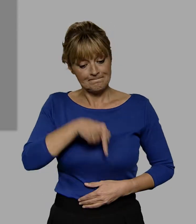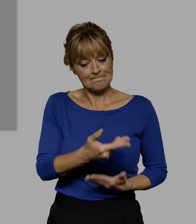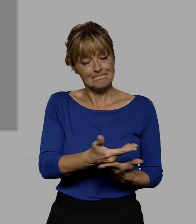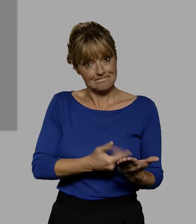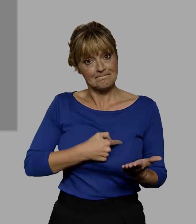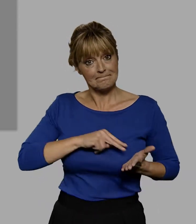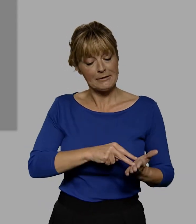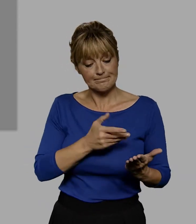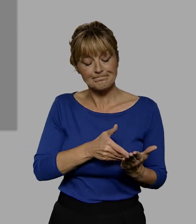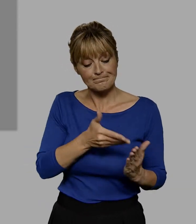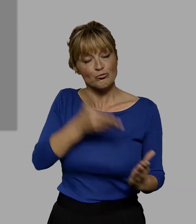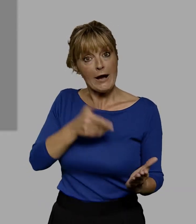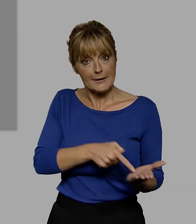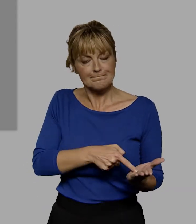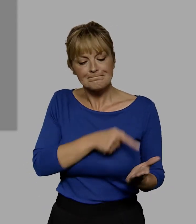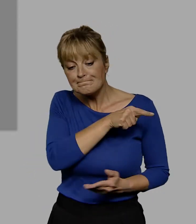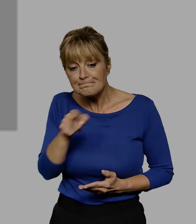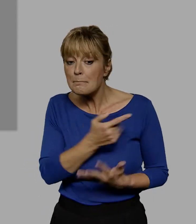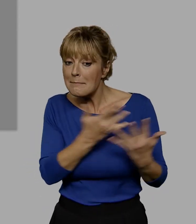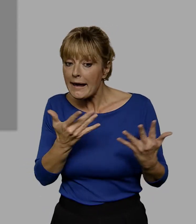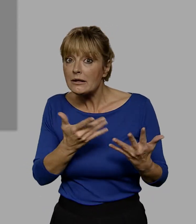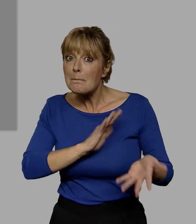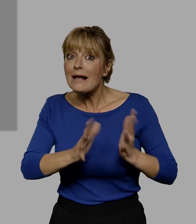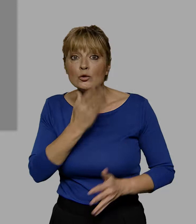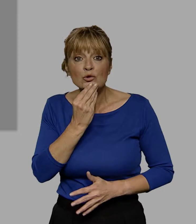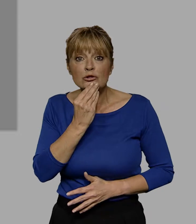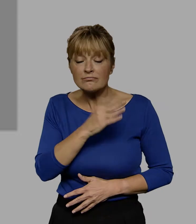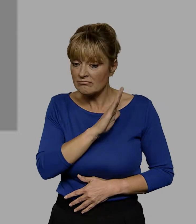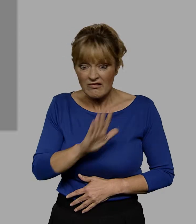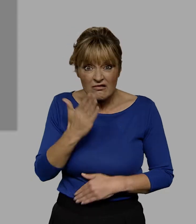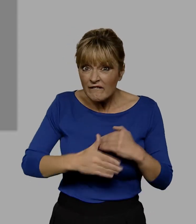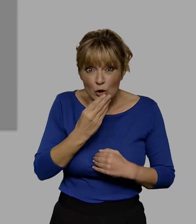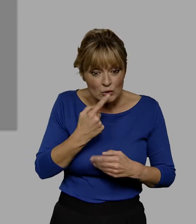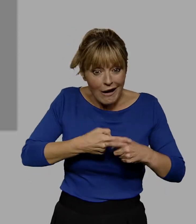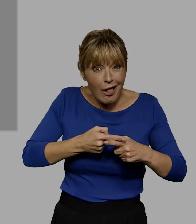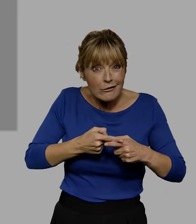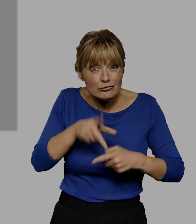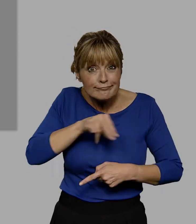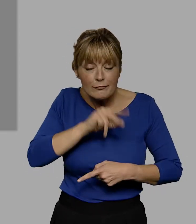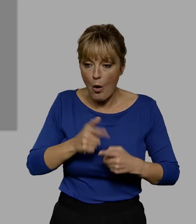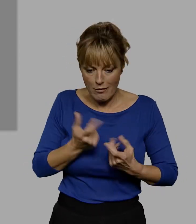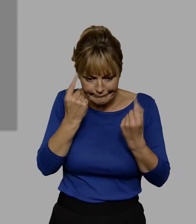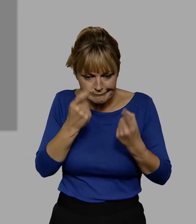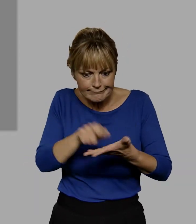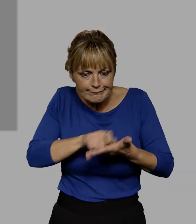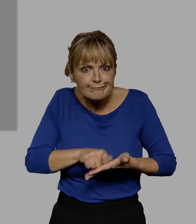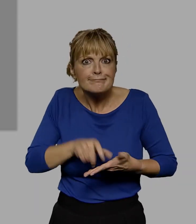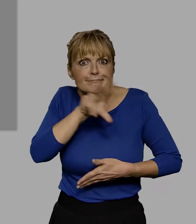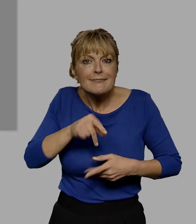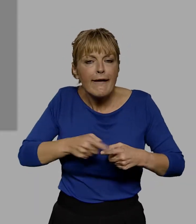The plan recognises that many BSL users neither use nor understand English, and that for some, written or spoken